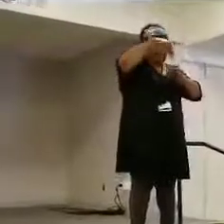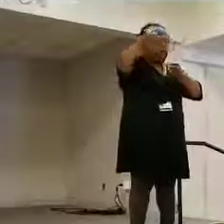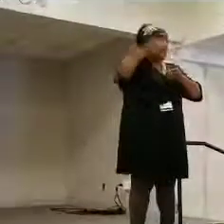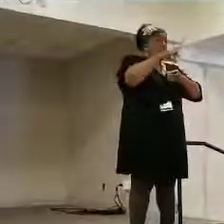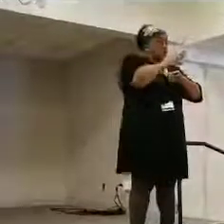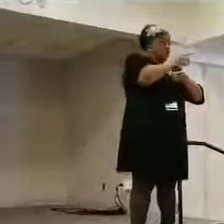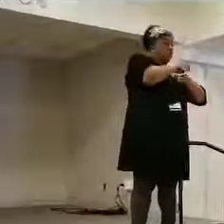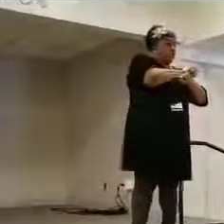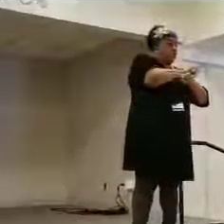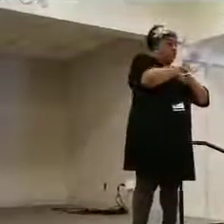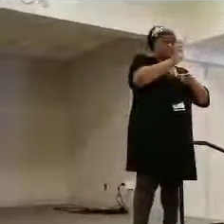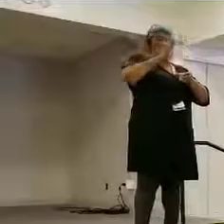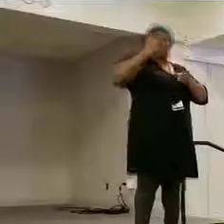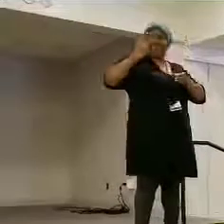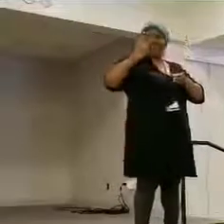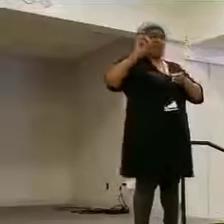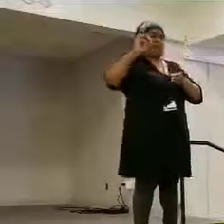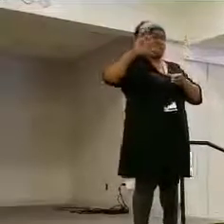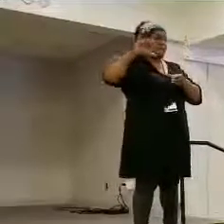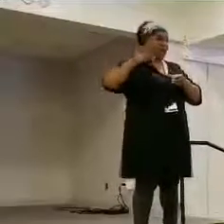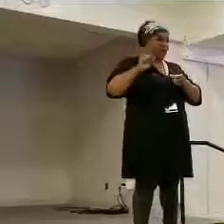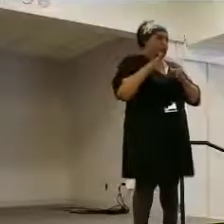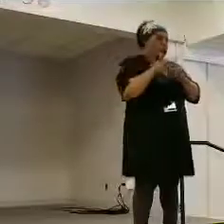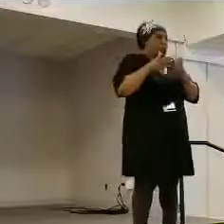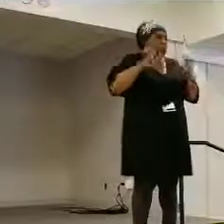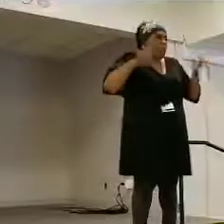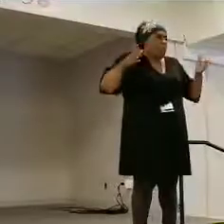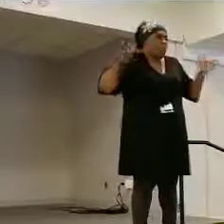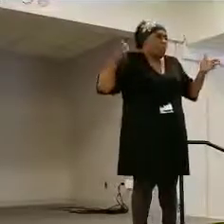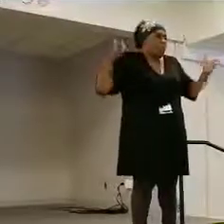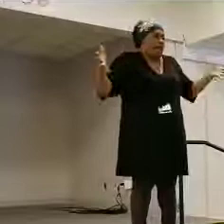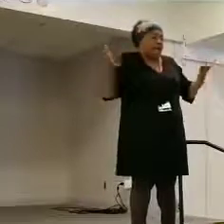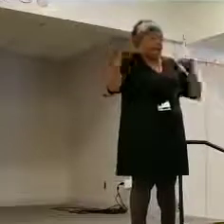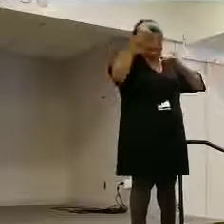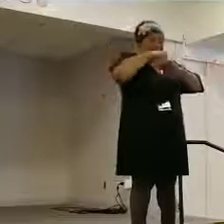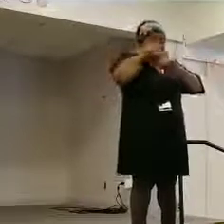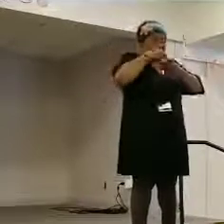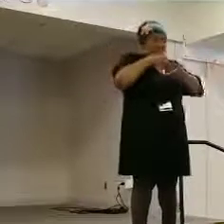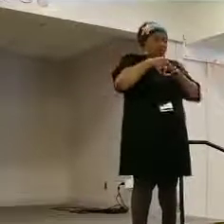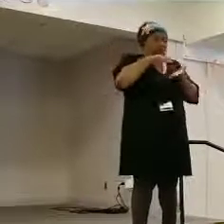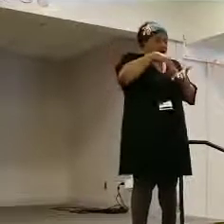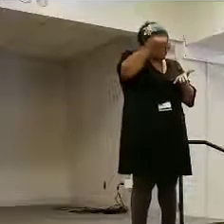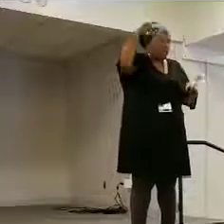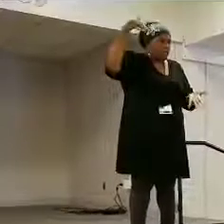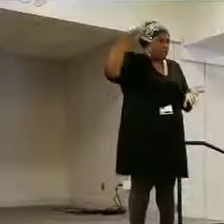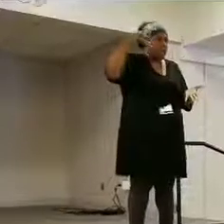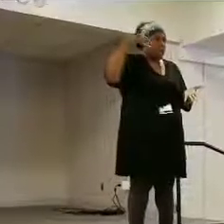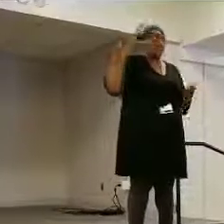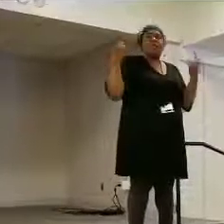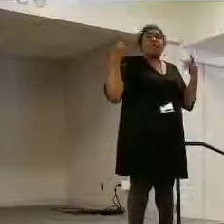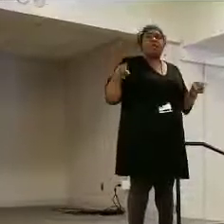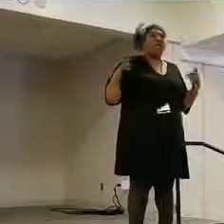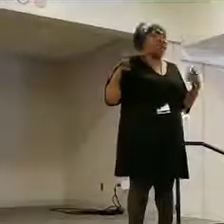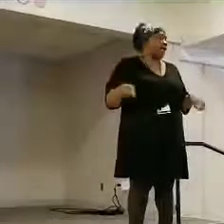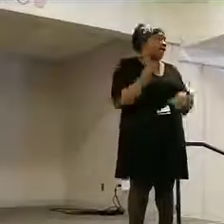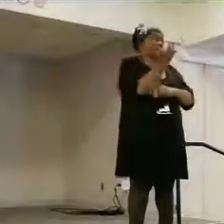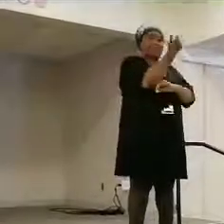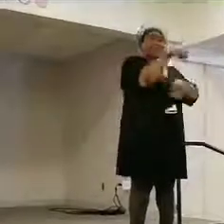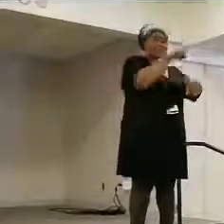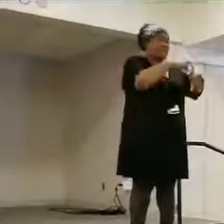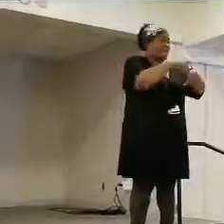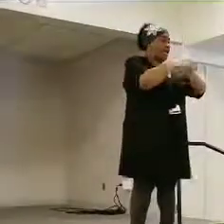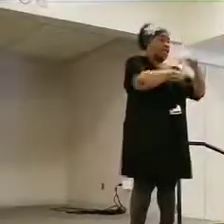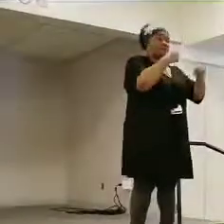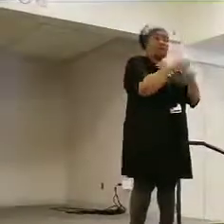part, tornadoes occur within the radius of this column. Tornadoes can happen at any time of the year,